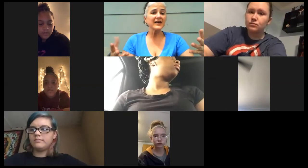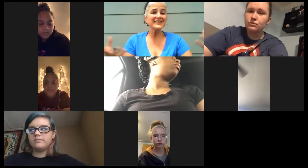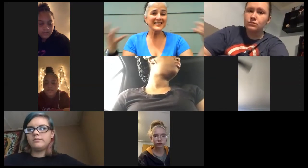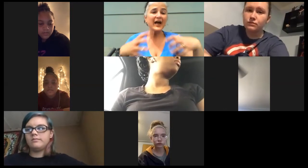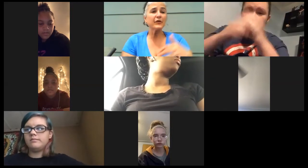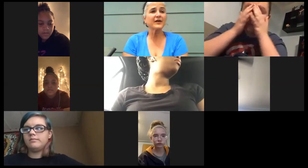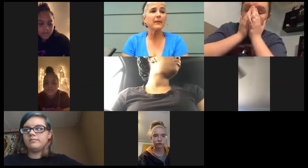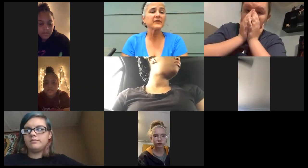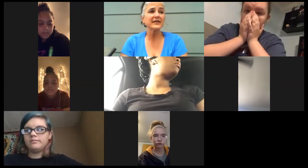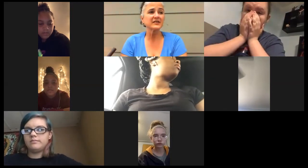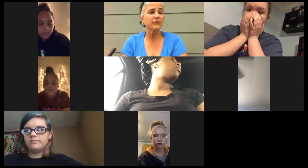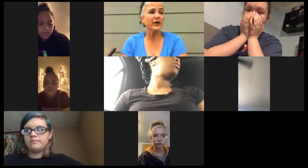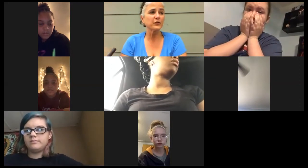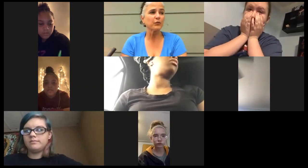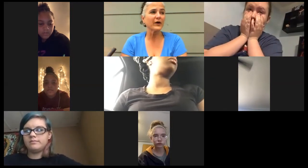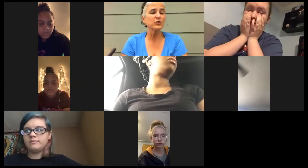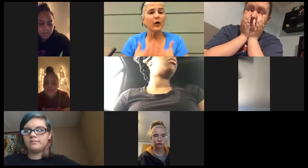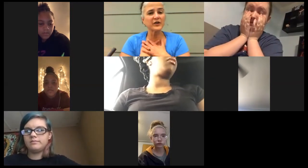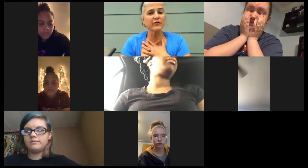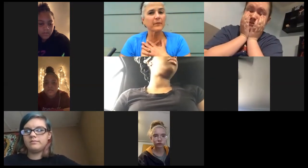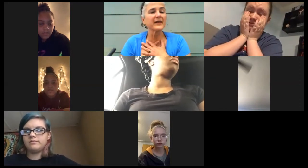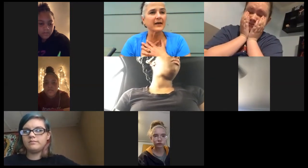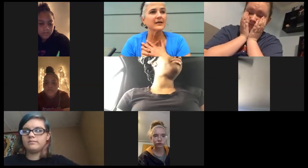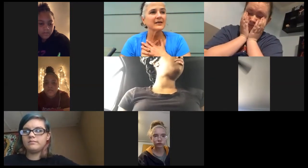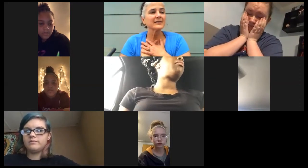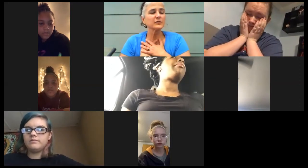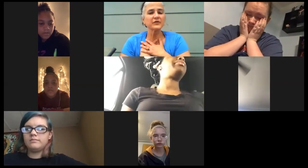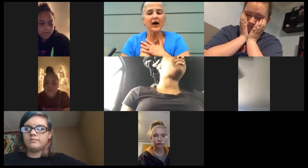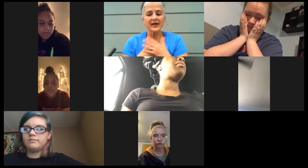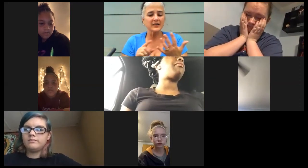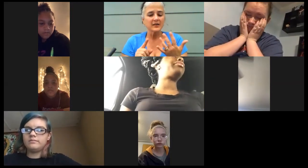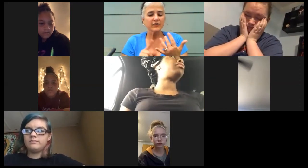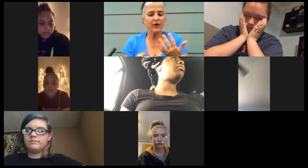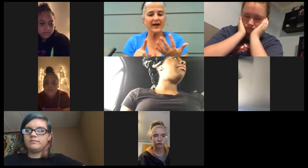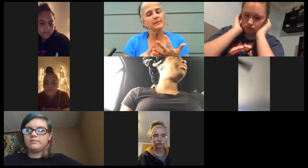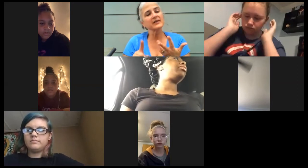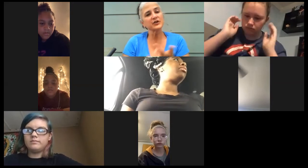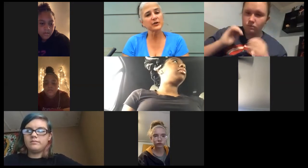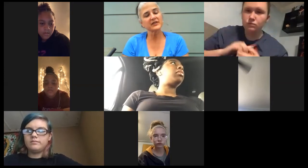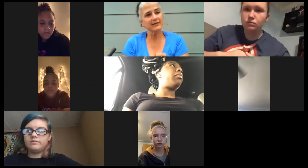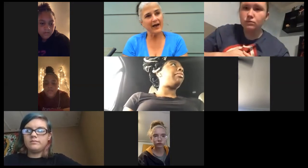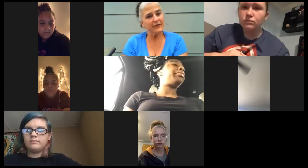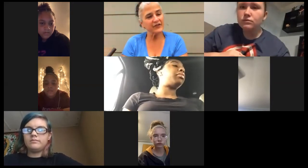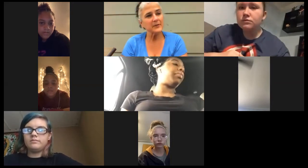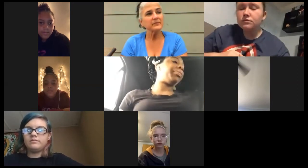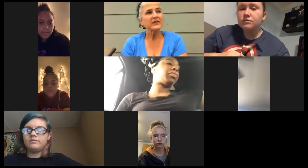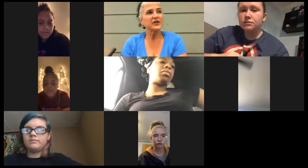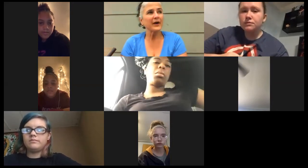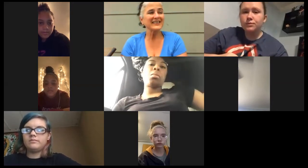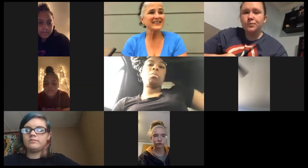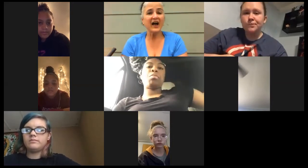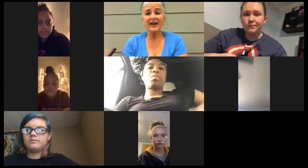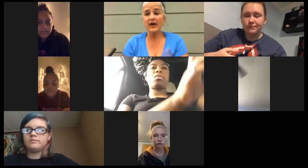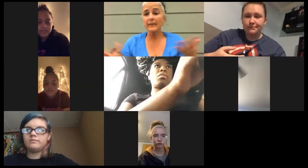up with a list of what you want to know from me. Because we've got Friday, Monday, Tuesday left.